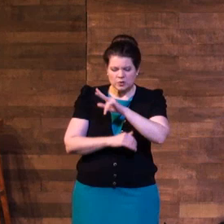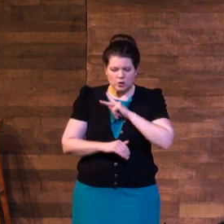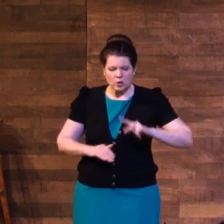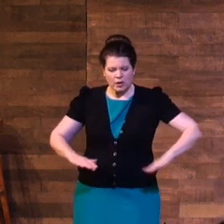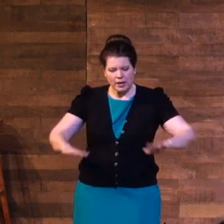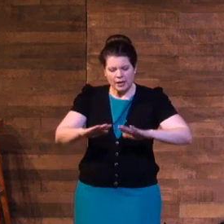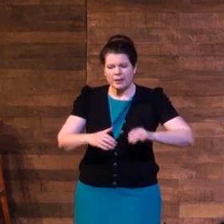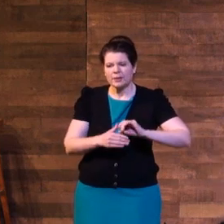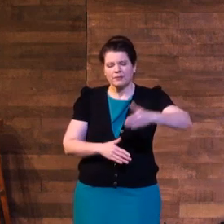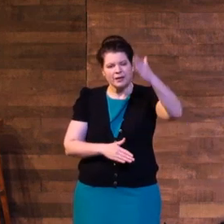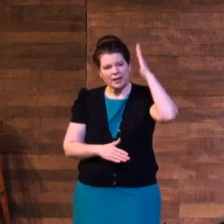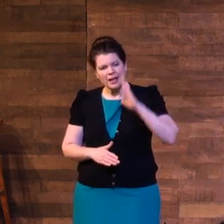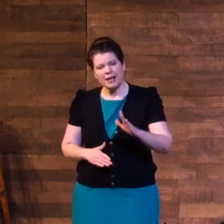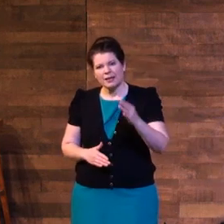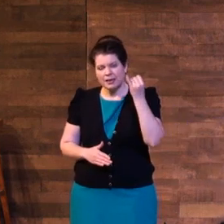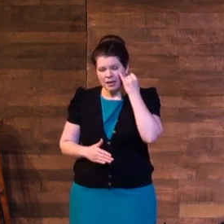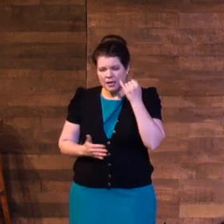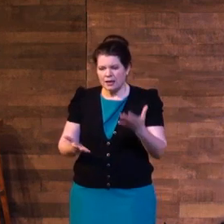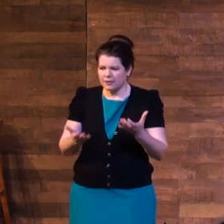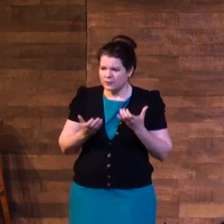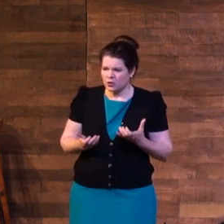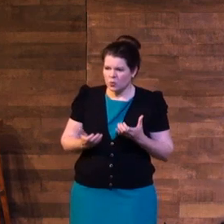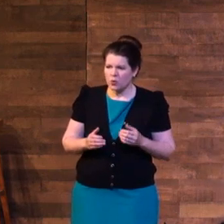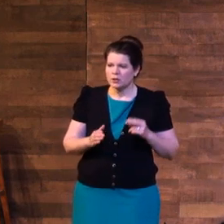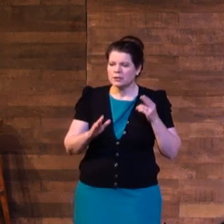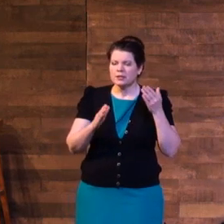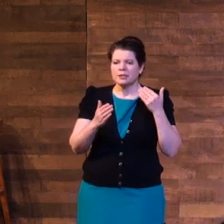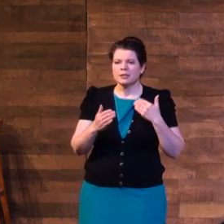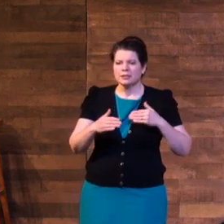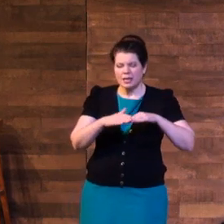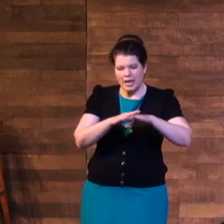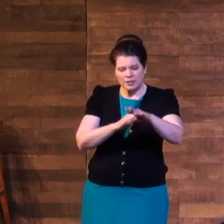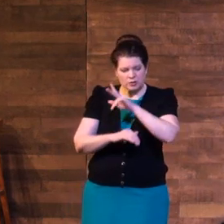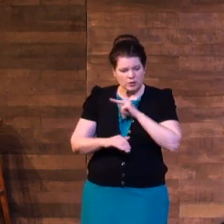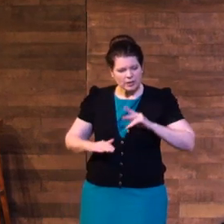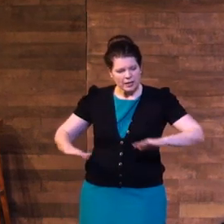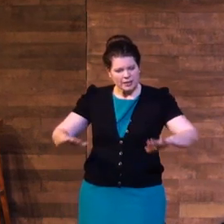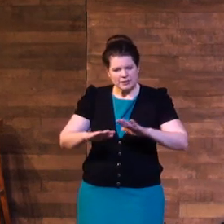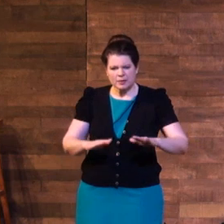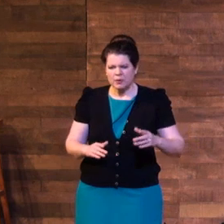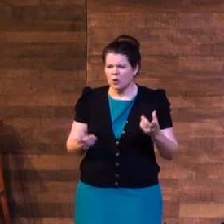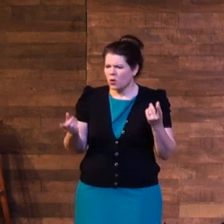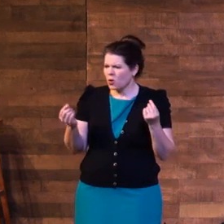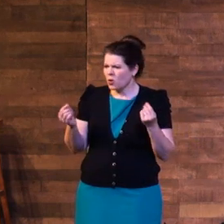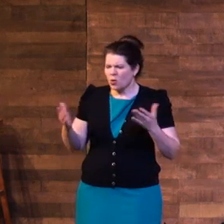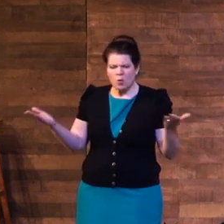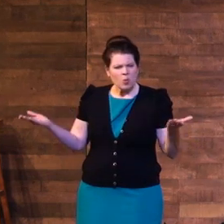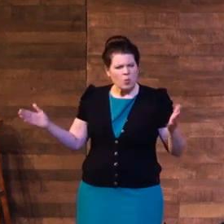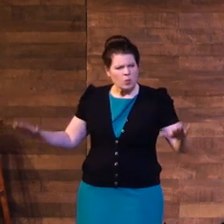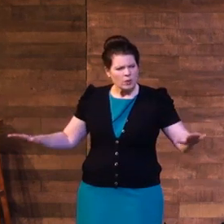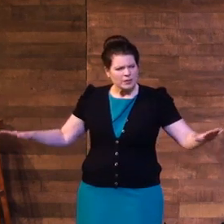And if we want to be kingdom folks and we have to be more like kids, well, let's think, what do kids do? Well, they ask a lot of questions, don't they?